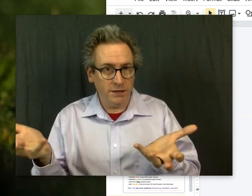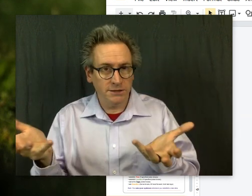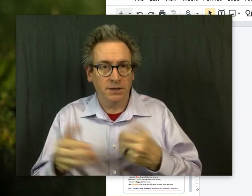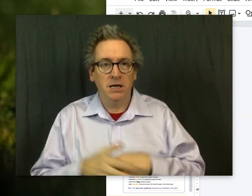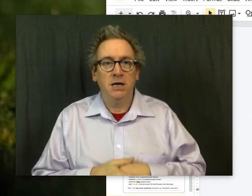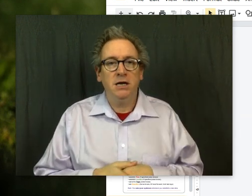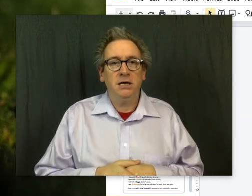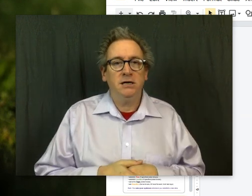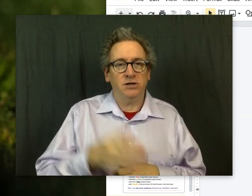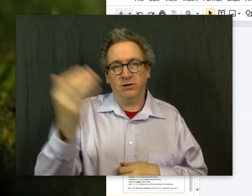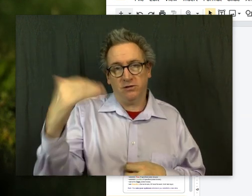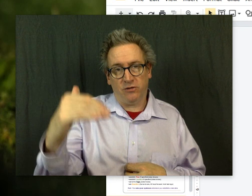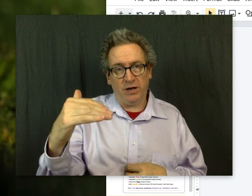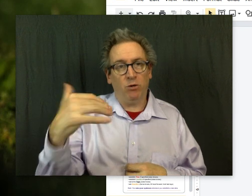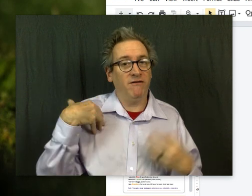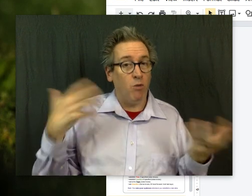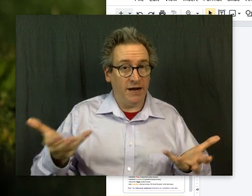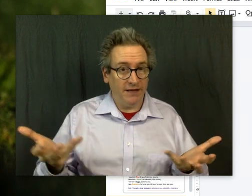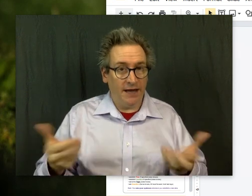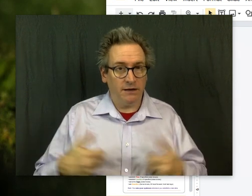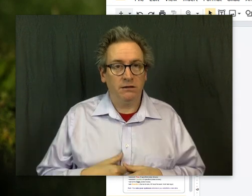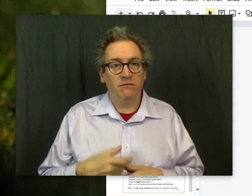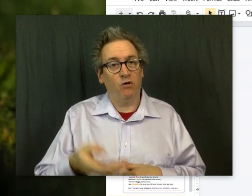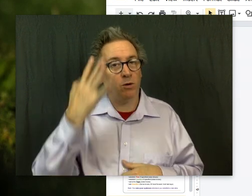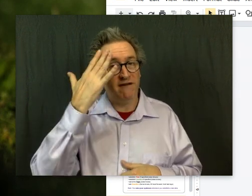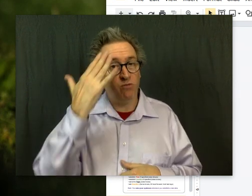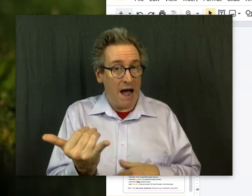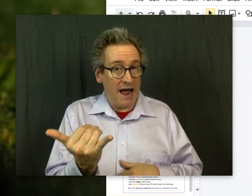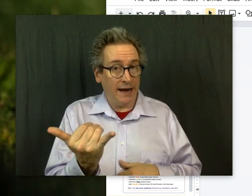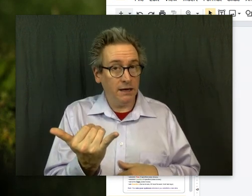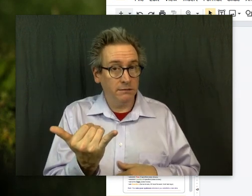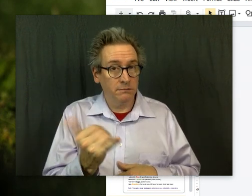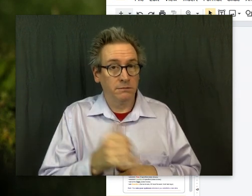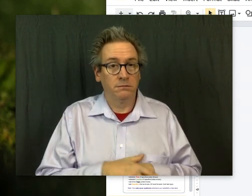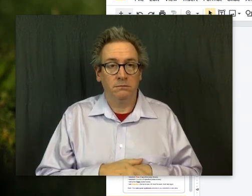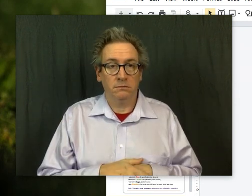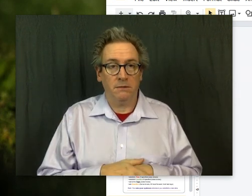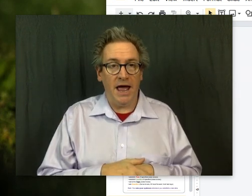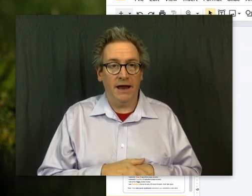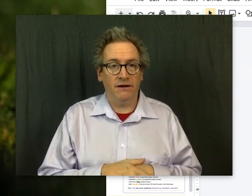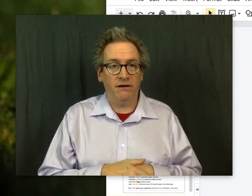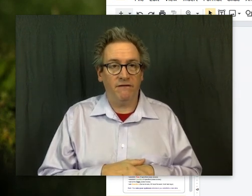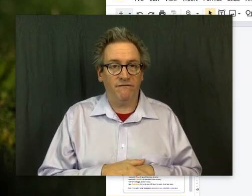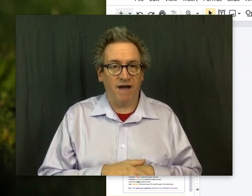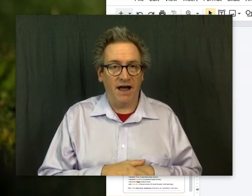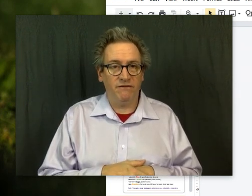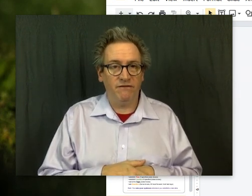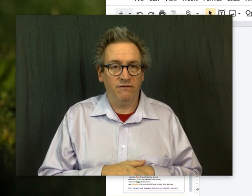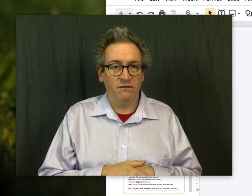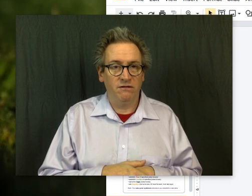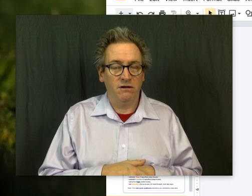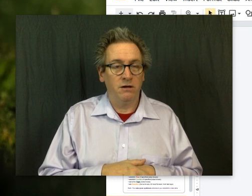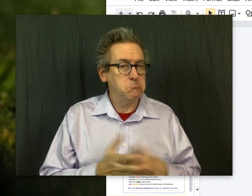what? So 3 will have what at the end. 4 will have why. And